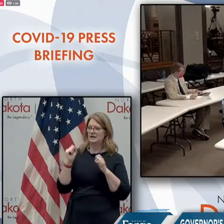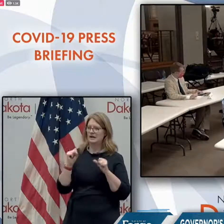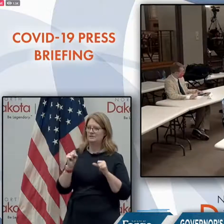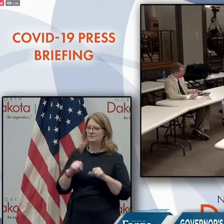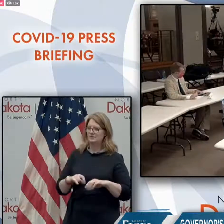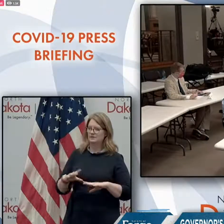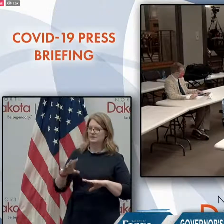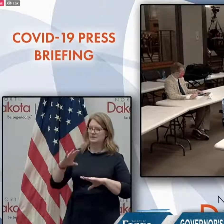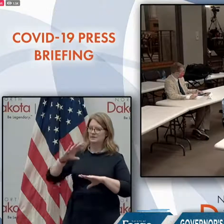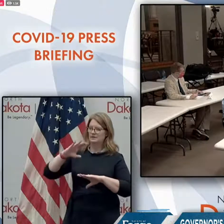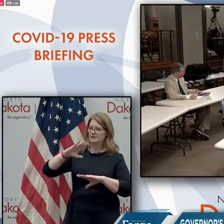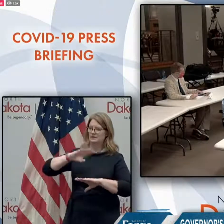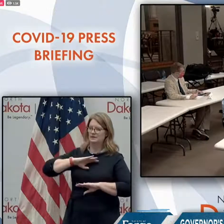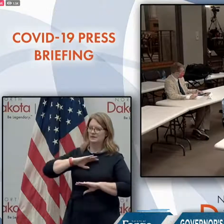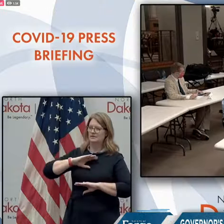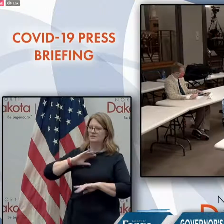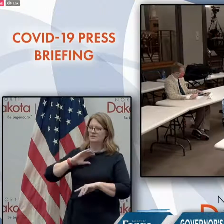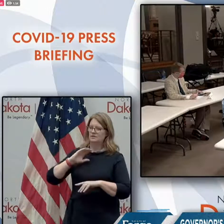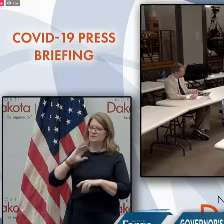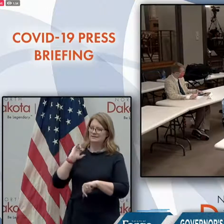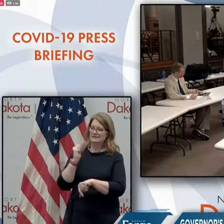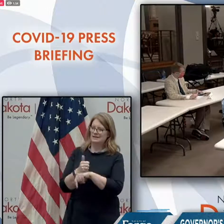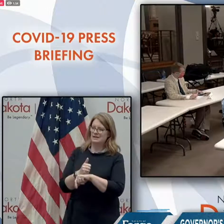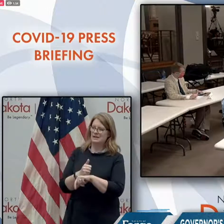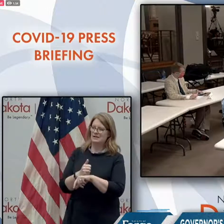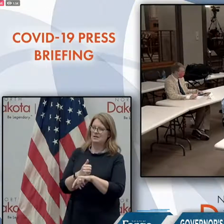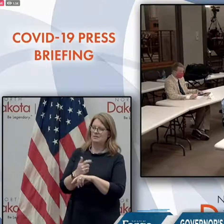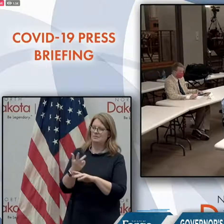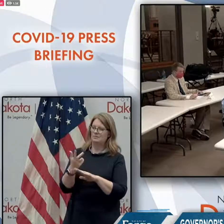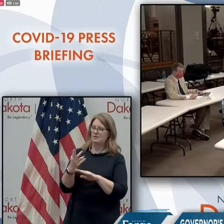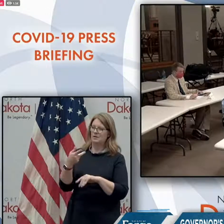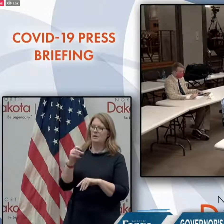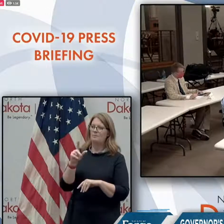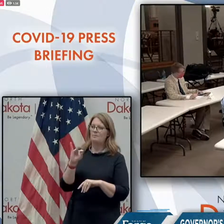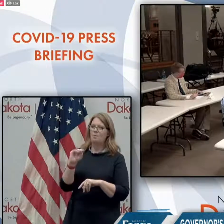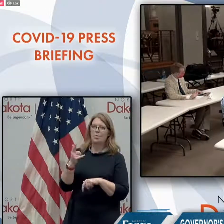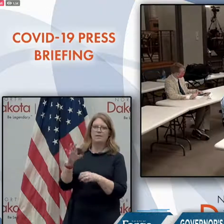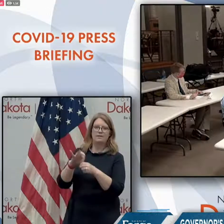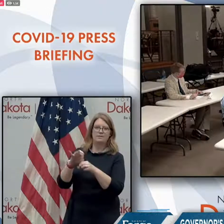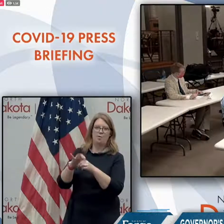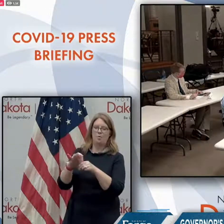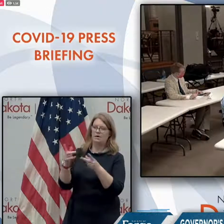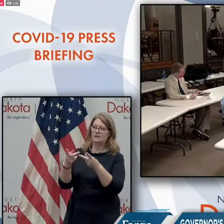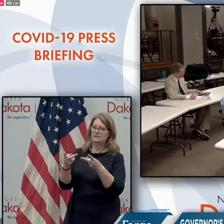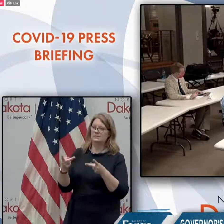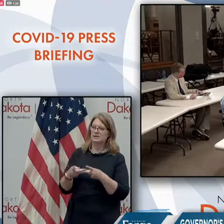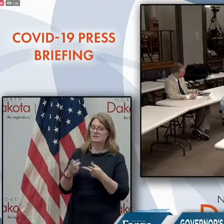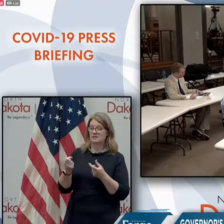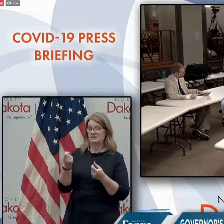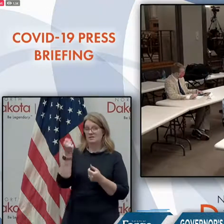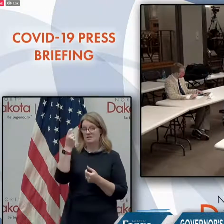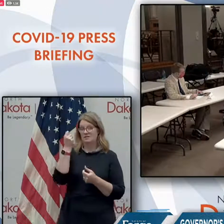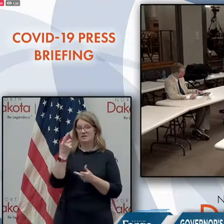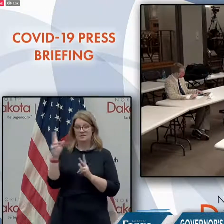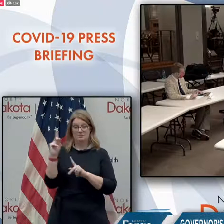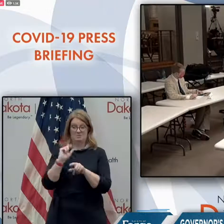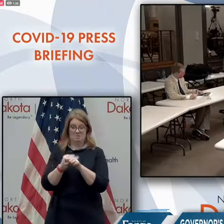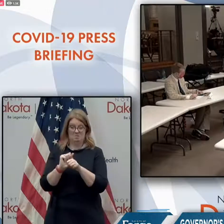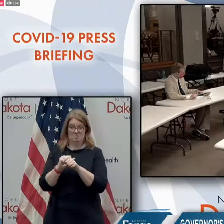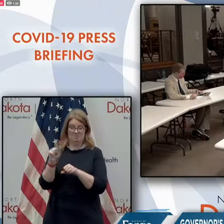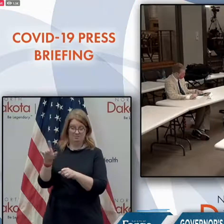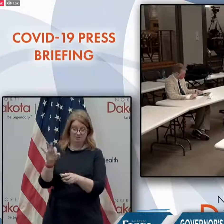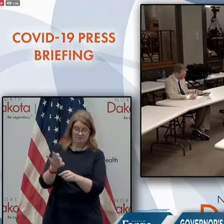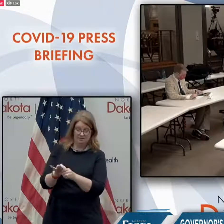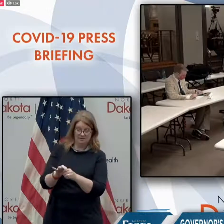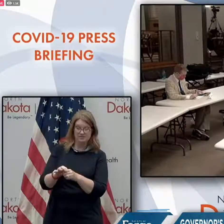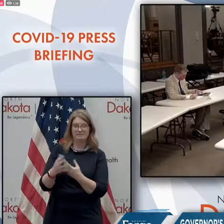adequately staff in-person polling sites this fall, given that rural counties in North Dakota typically have many retirees serve as poll workers, and the